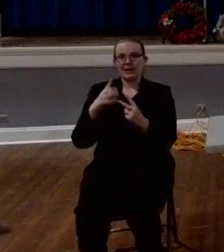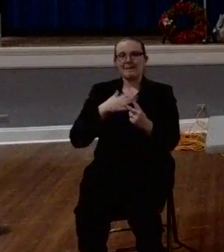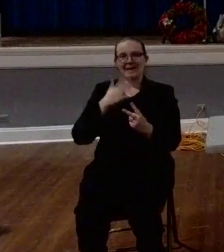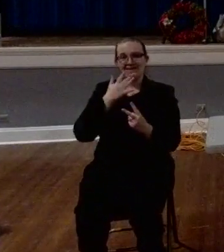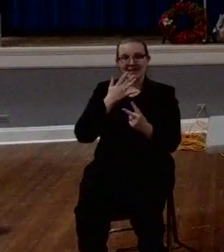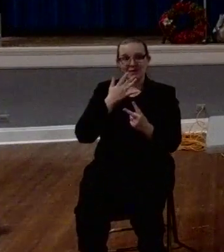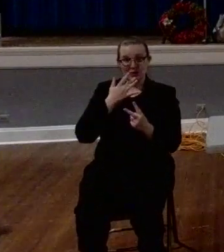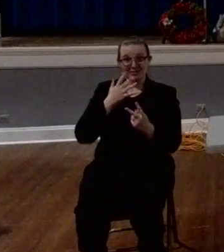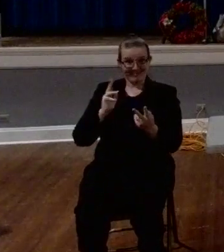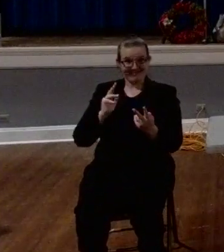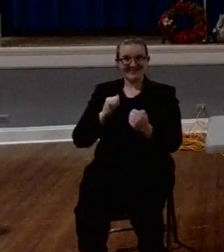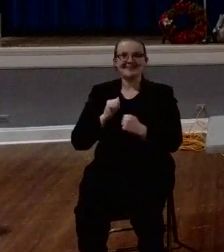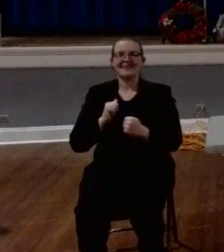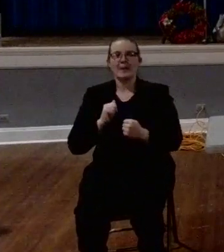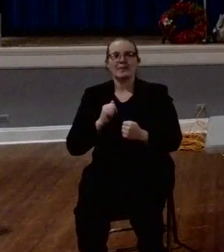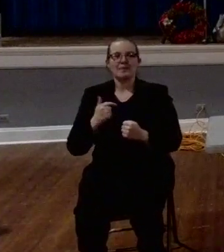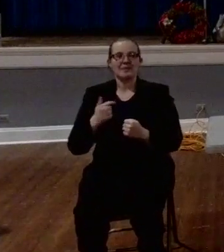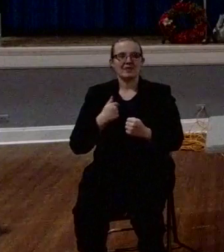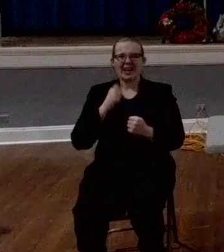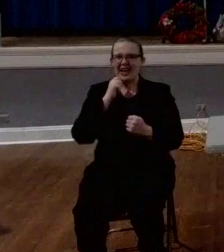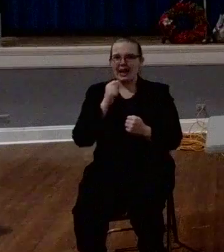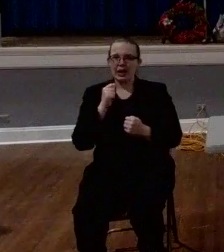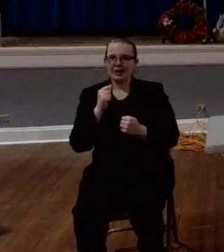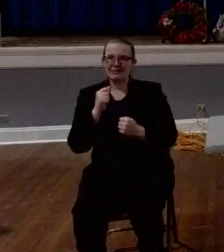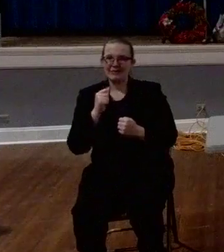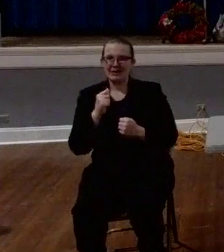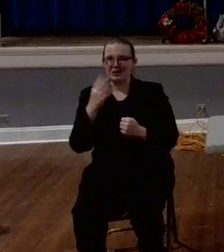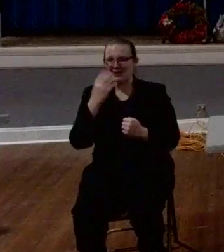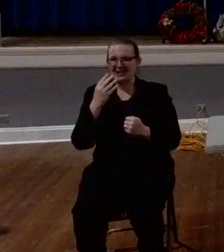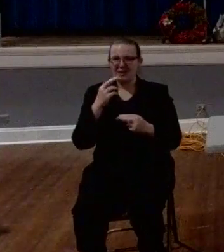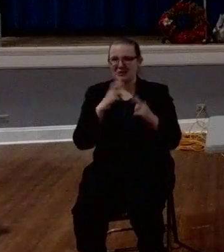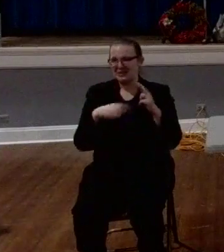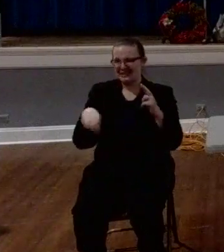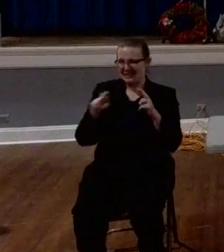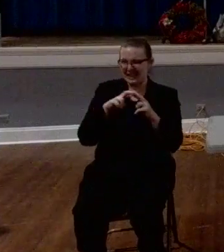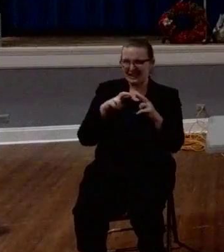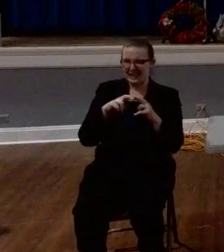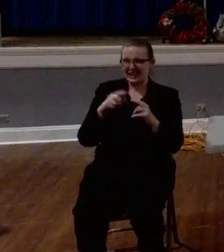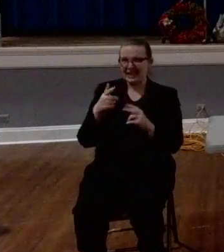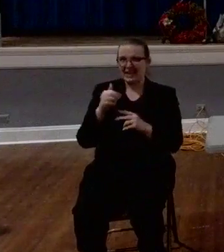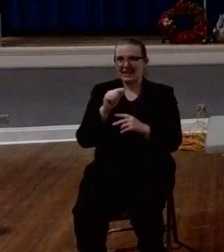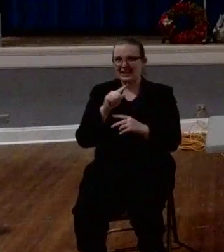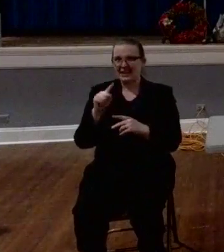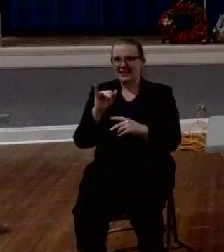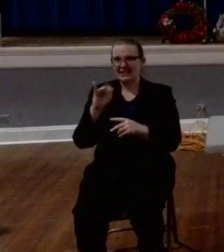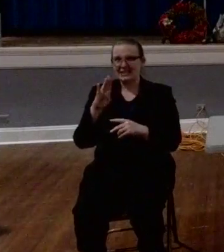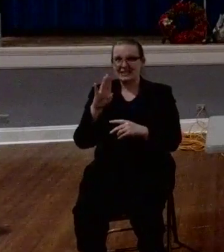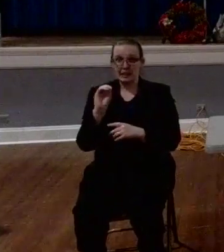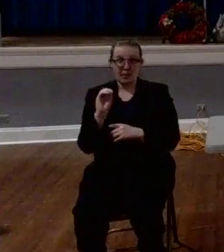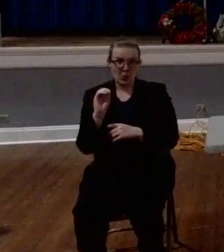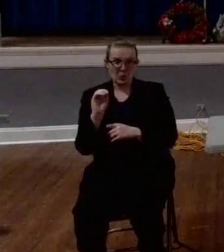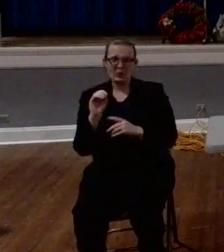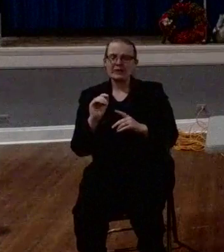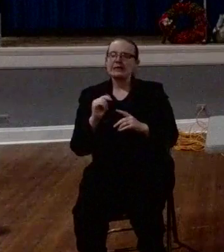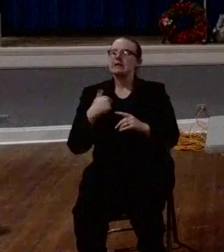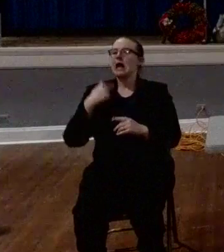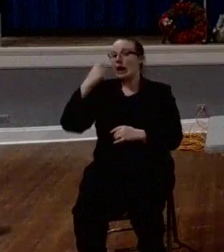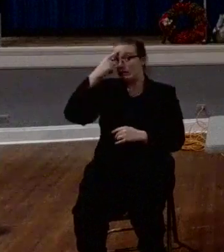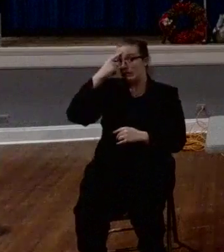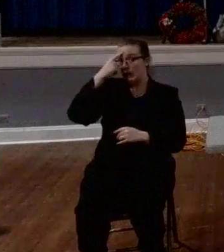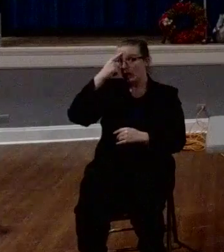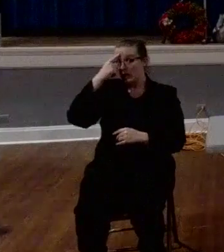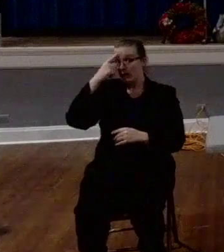favorites. Even though I'm not crazy about the recycling of the gazebo on our park, I think the fact that there is